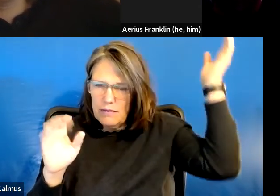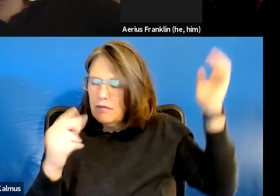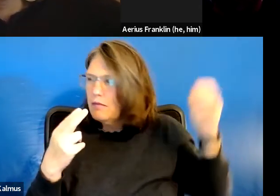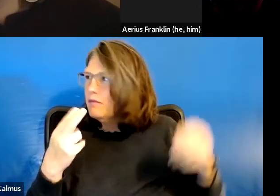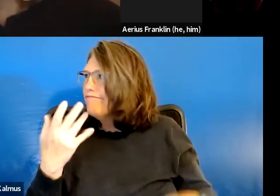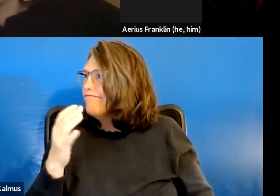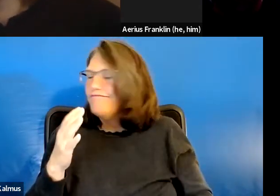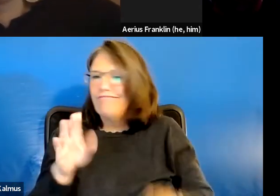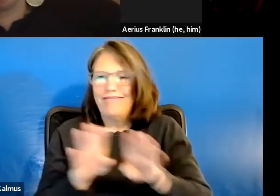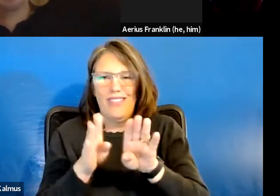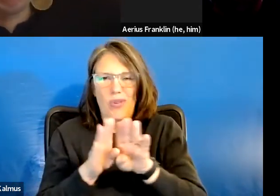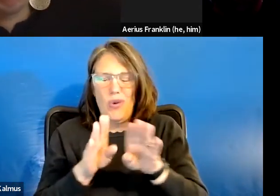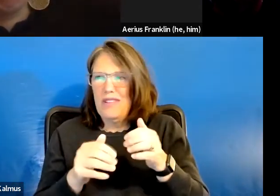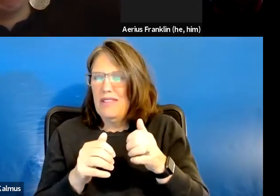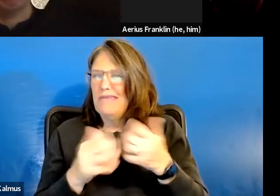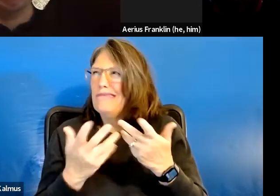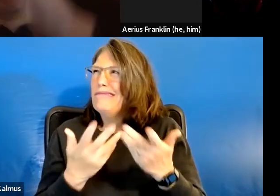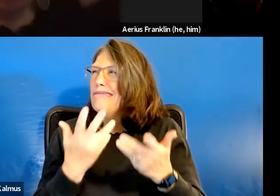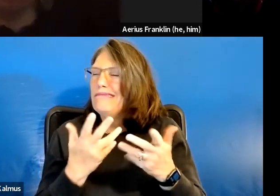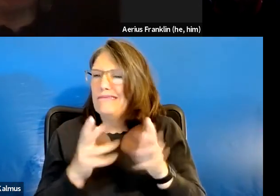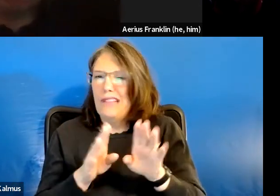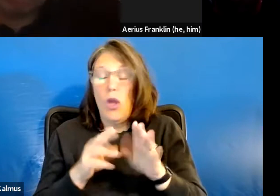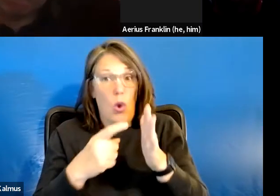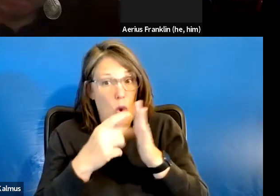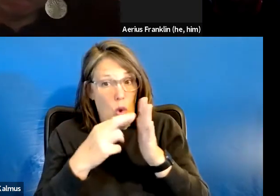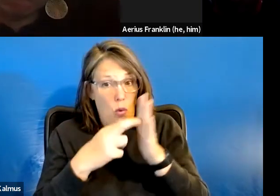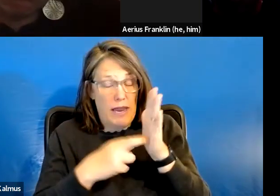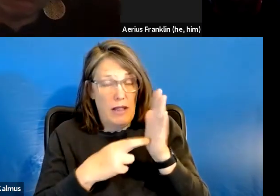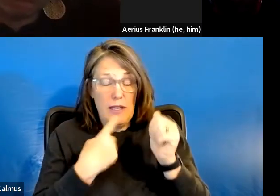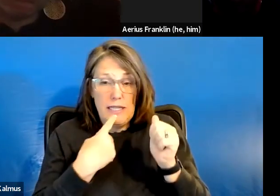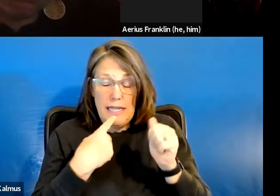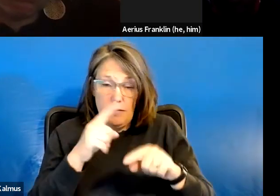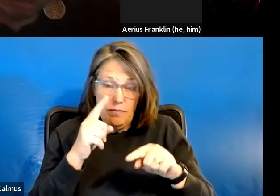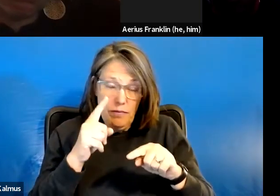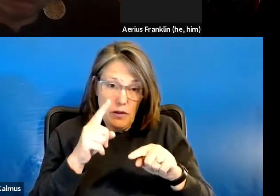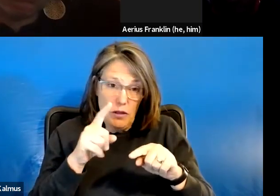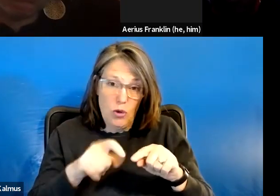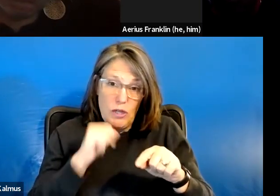guess the door is the most thing I can think of. And the regulations say you shouldn't require